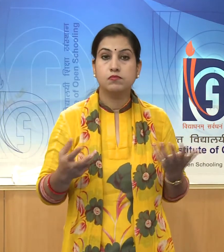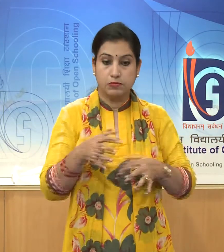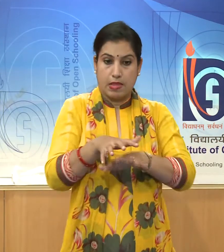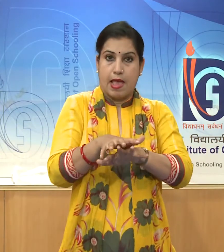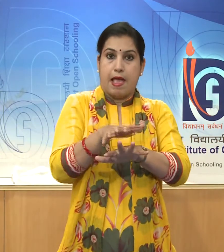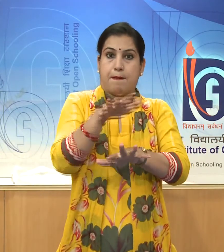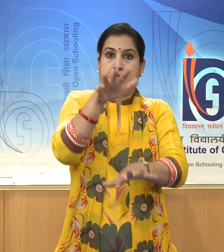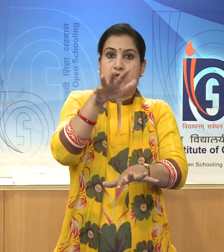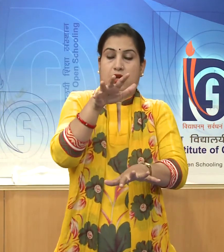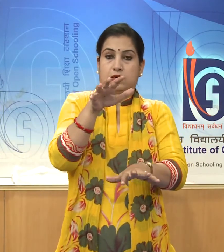abstract painting,